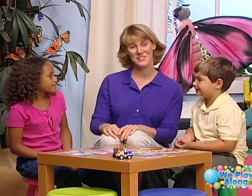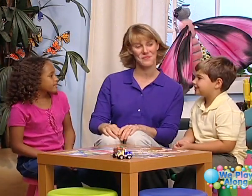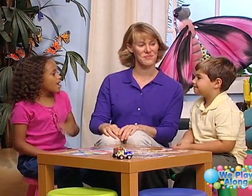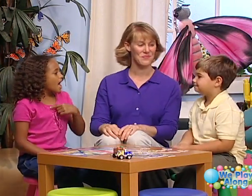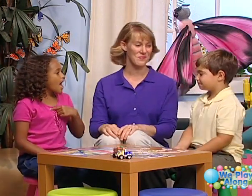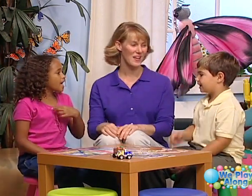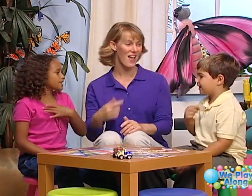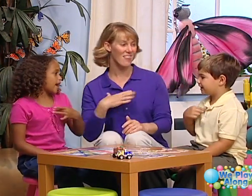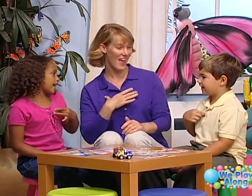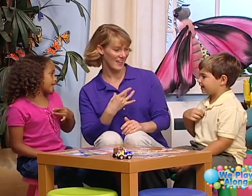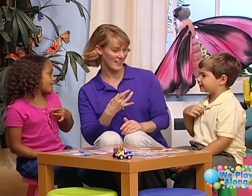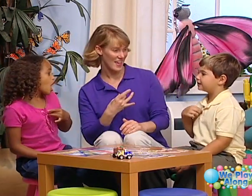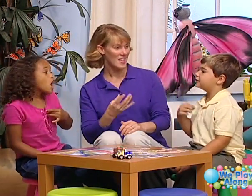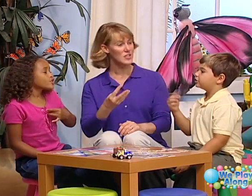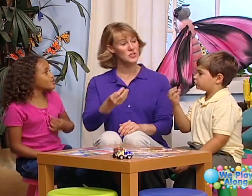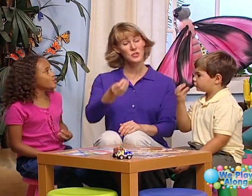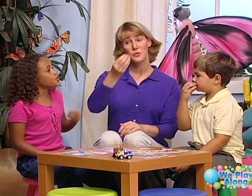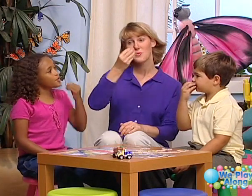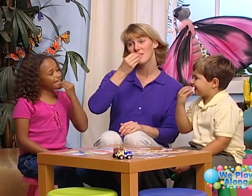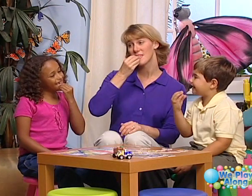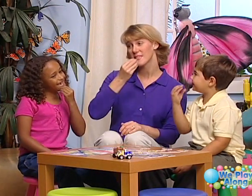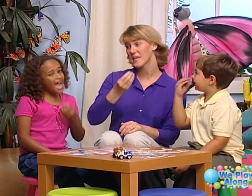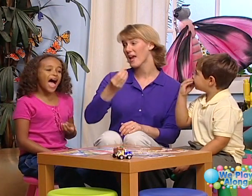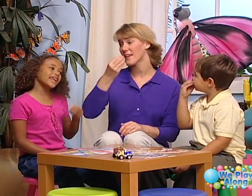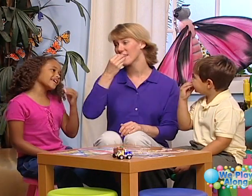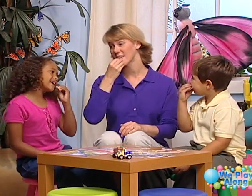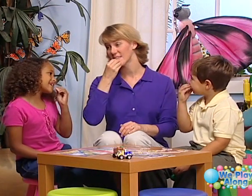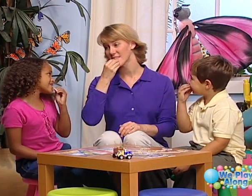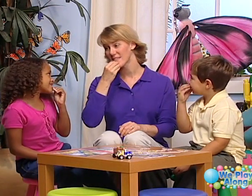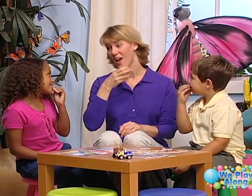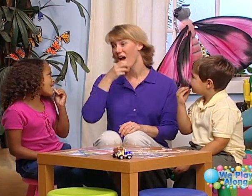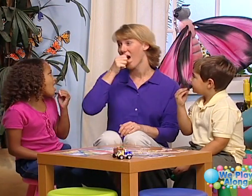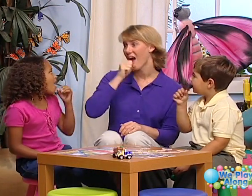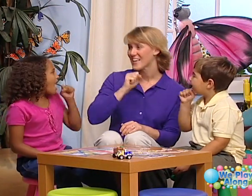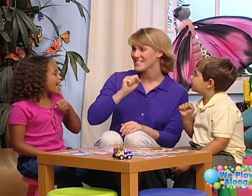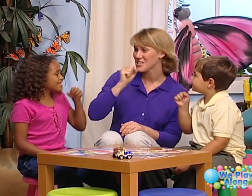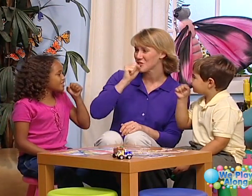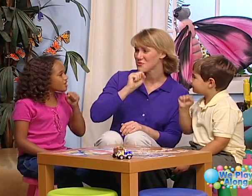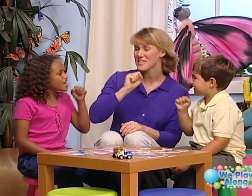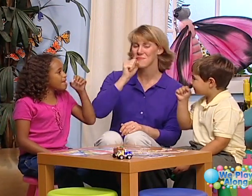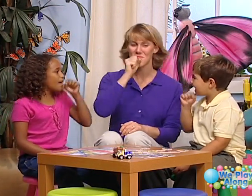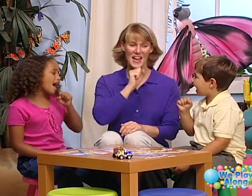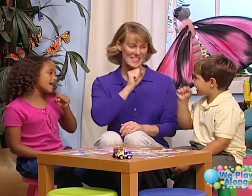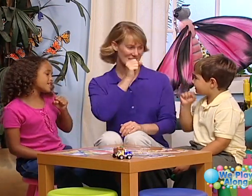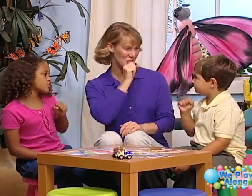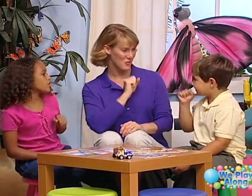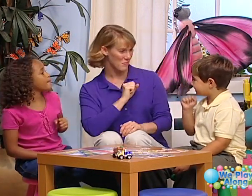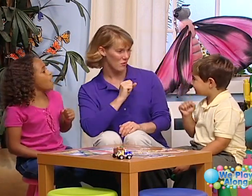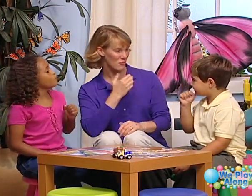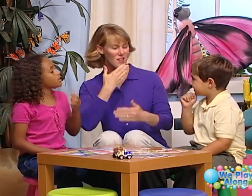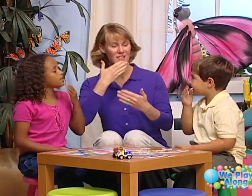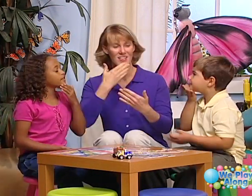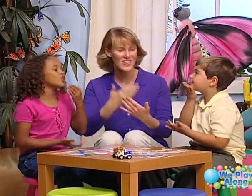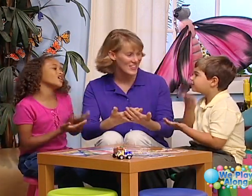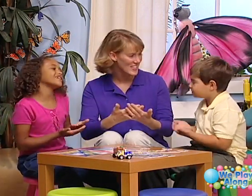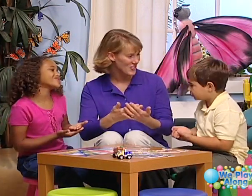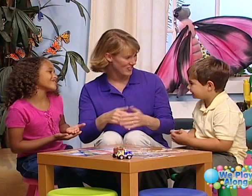I like to eat and eat. Ice cream, ice cream, a really good treat.